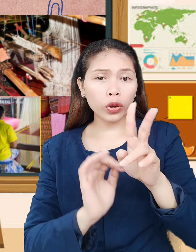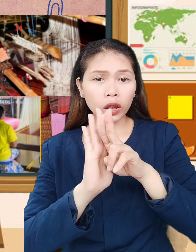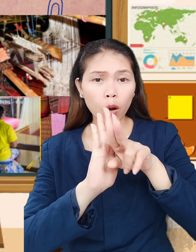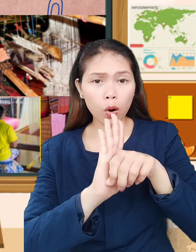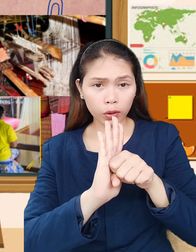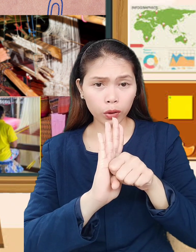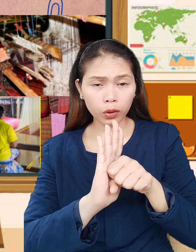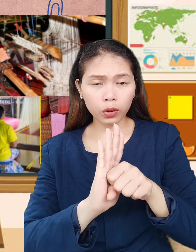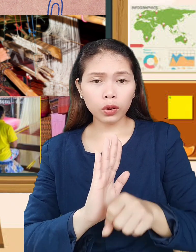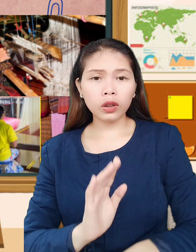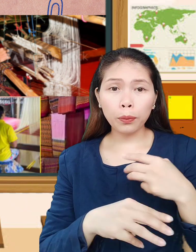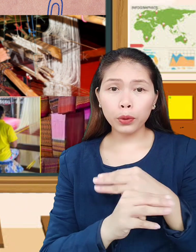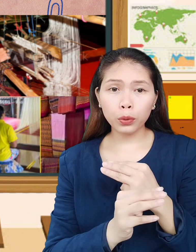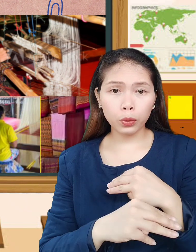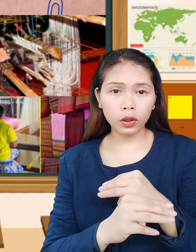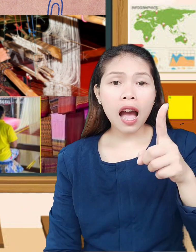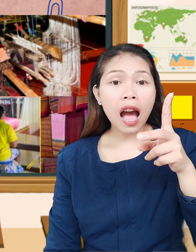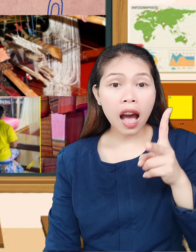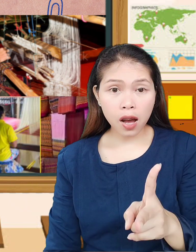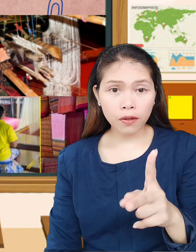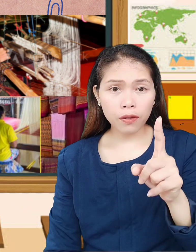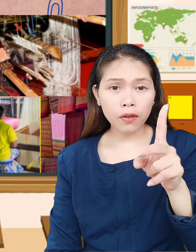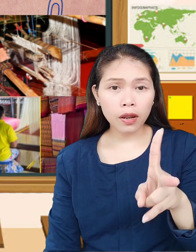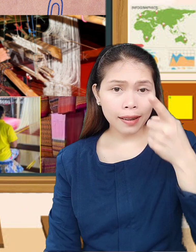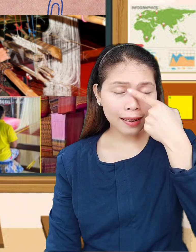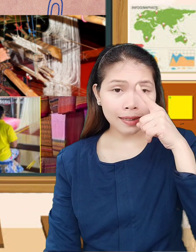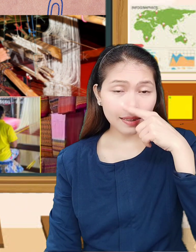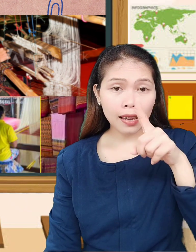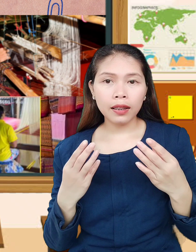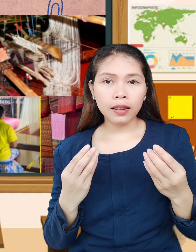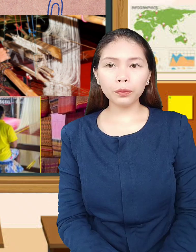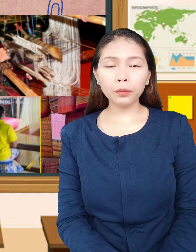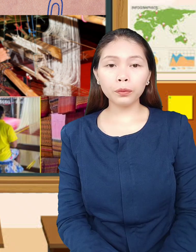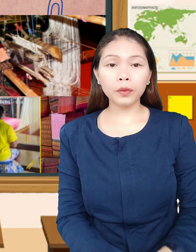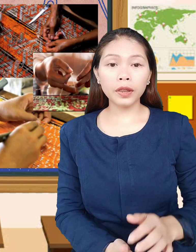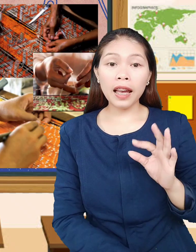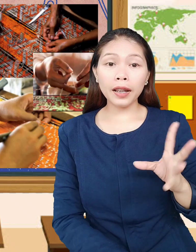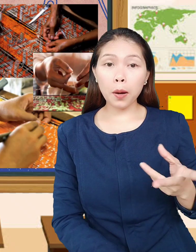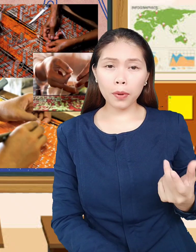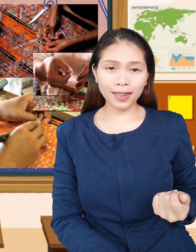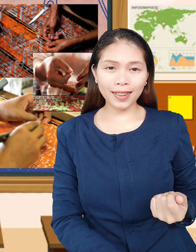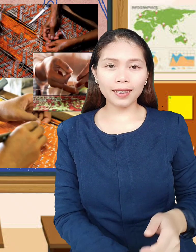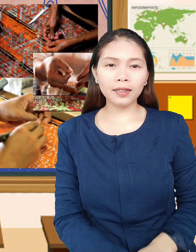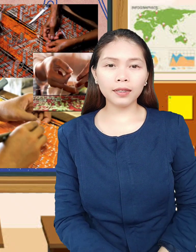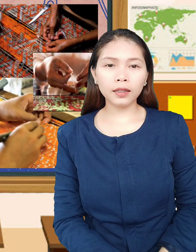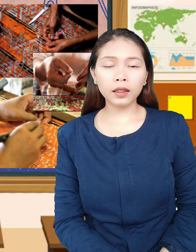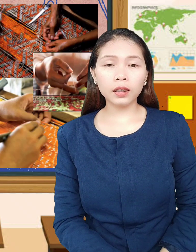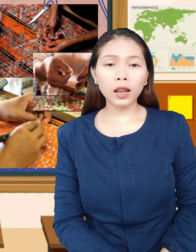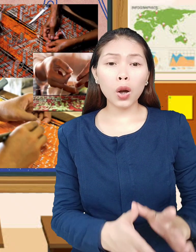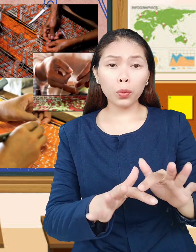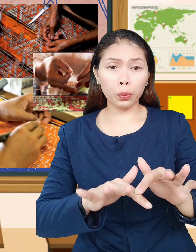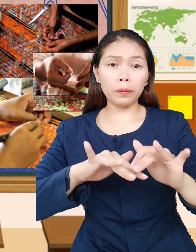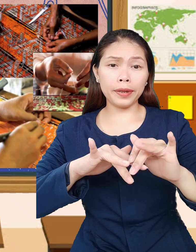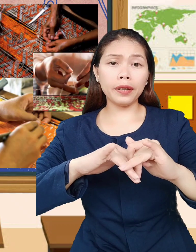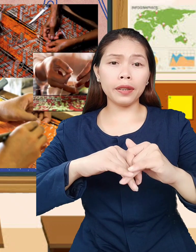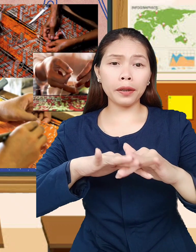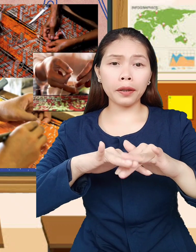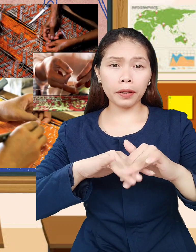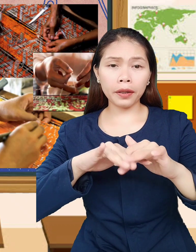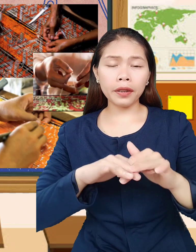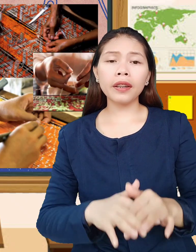The process takes around 40 hours to produce a half kilogram of Thai silk.